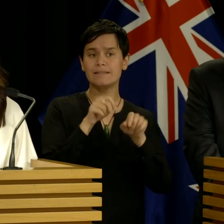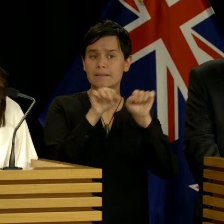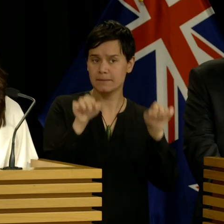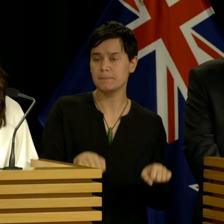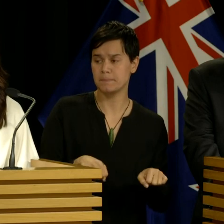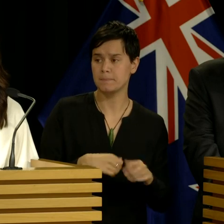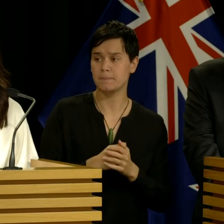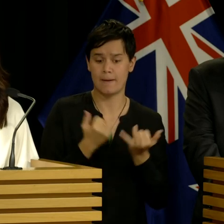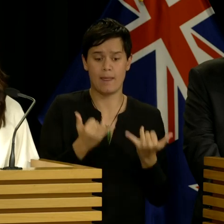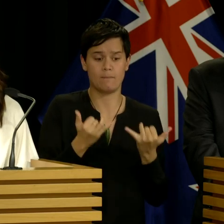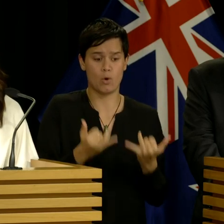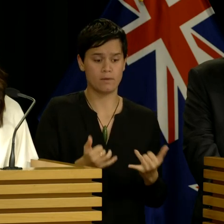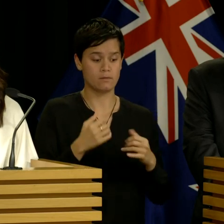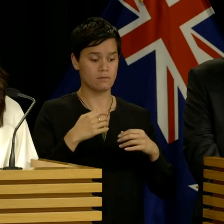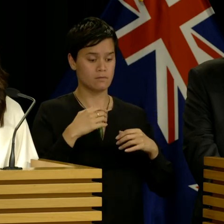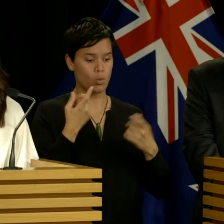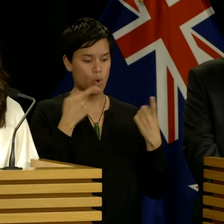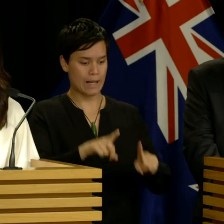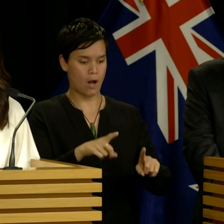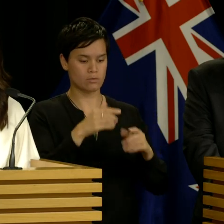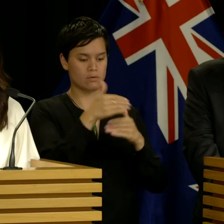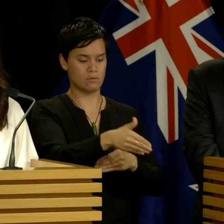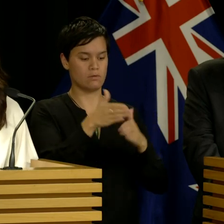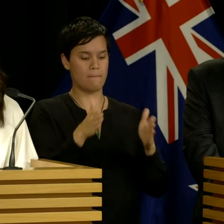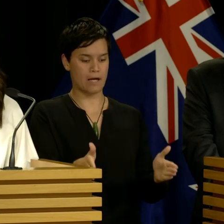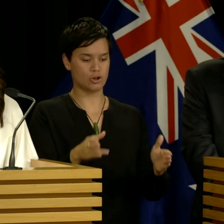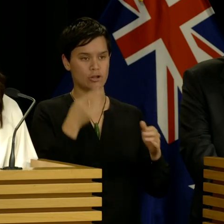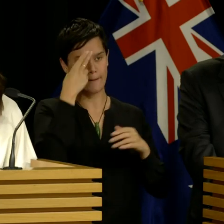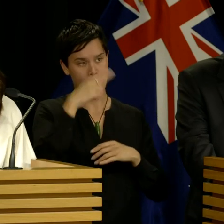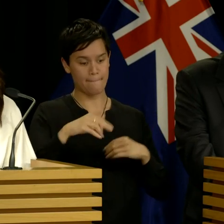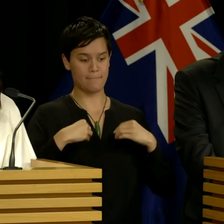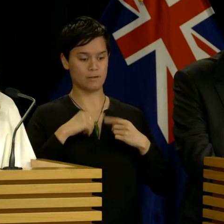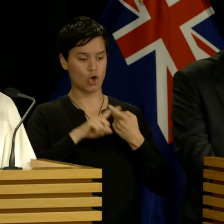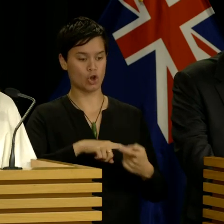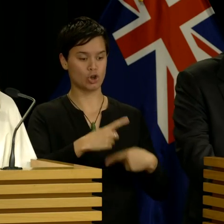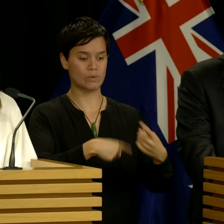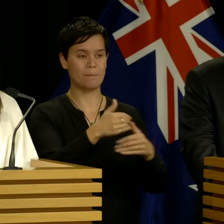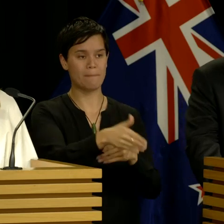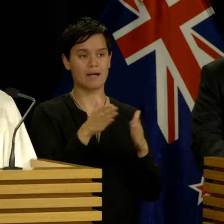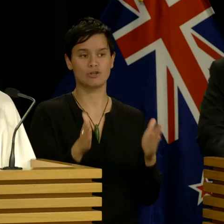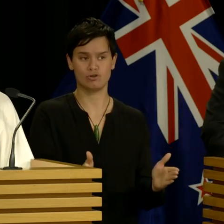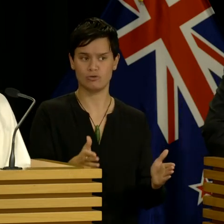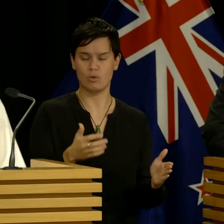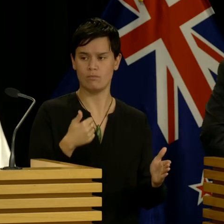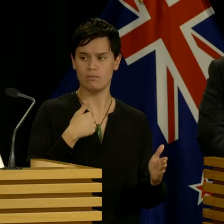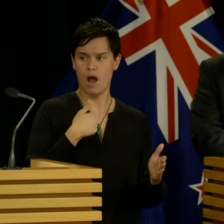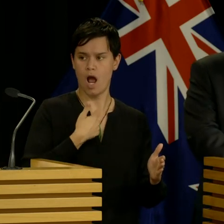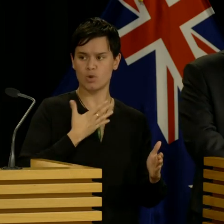up the detail of a business continuity package. I don't want to rule too much in or out before we finish completing the detail of that